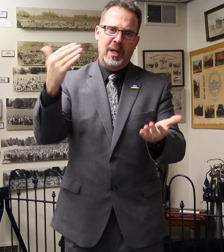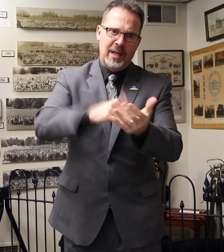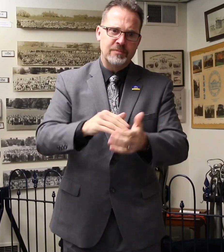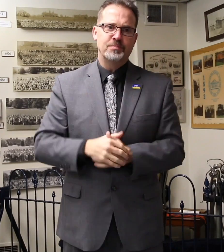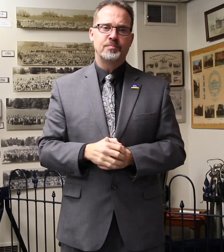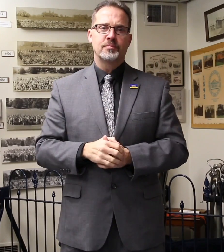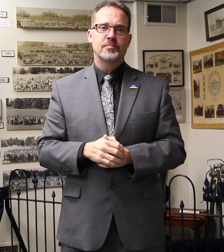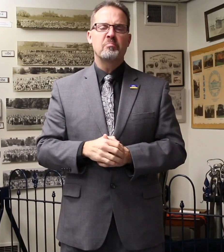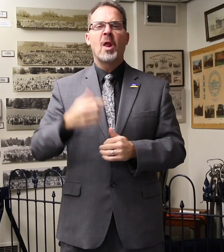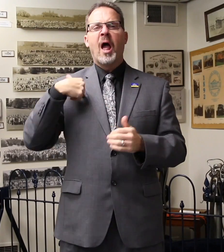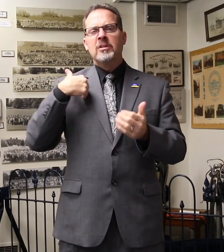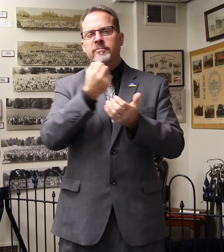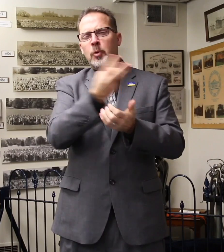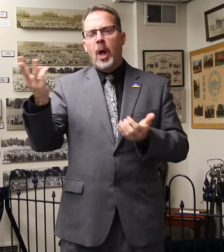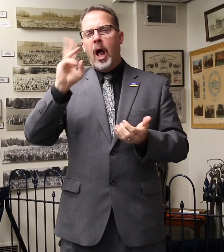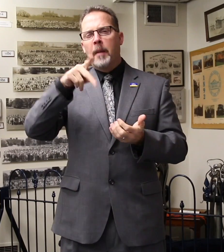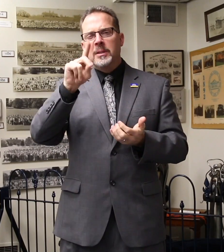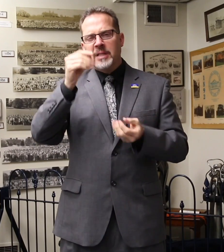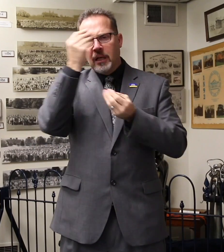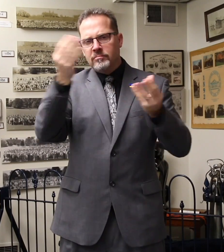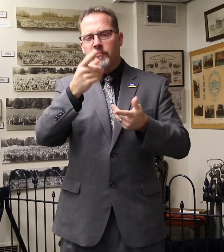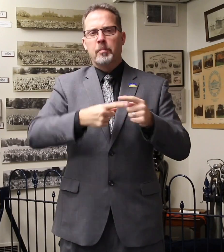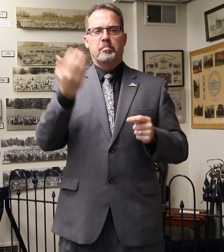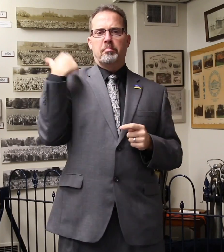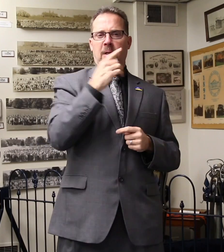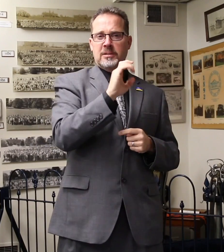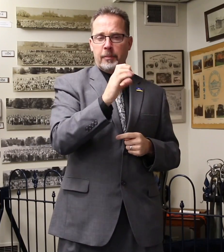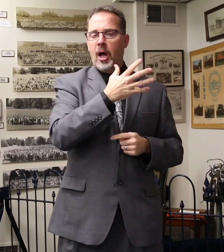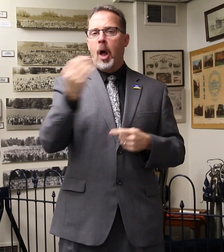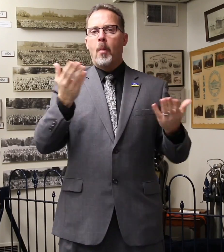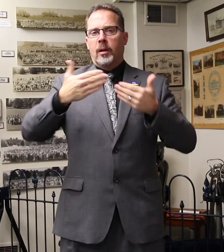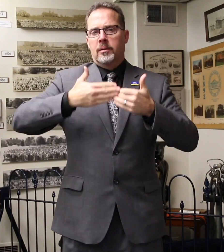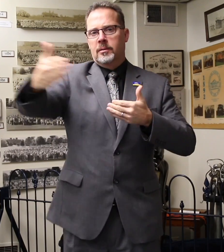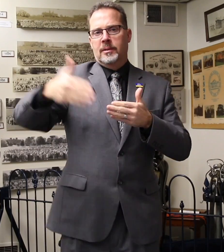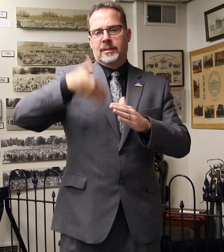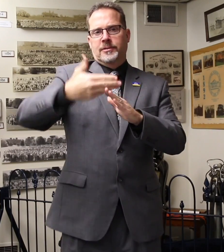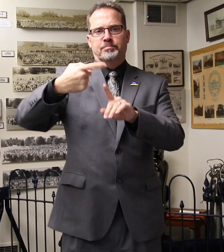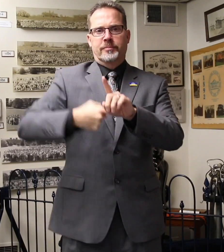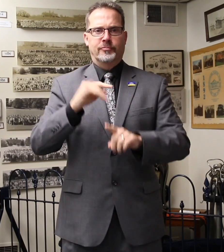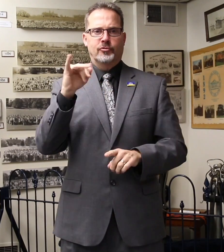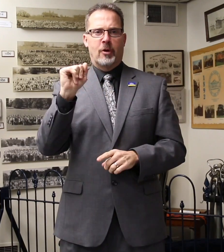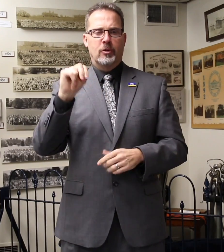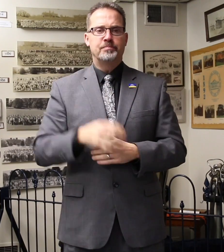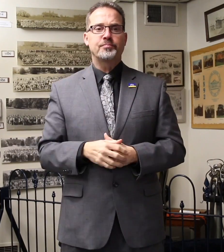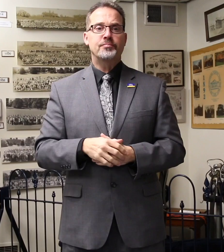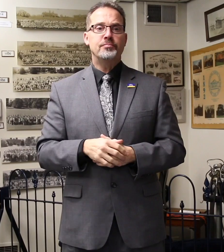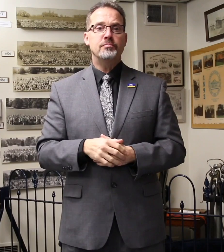ahead of time for those of you who plan to contribute in 2017. I have some updates from the month of December, as well as things to look forward